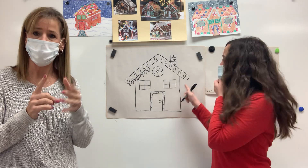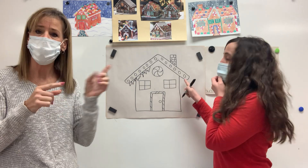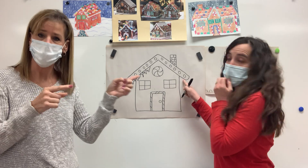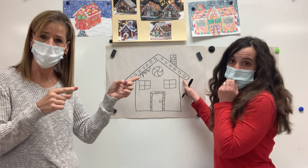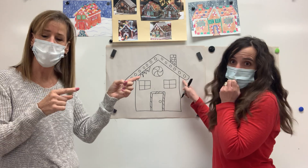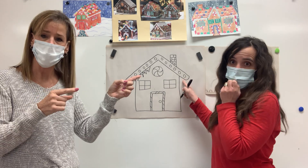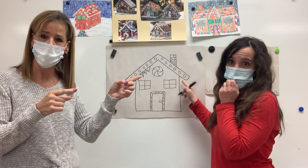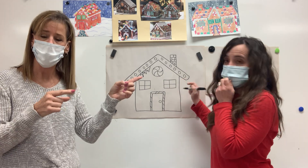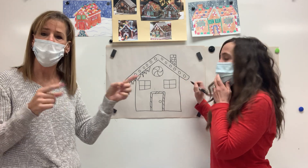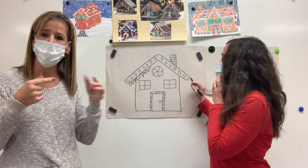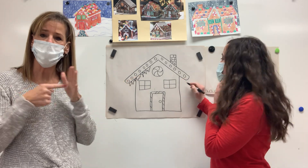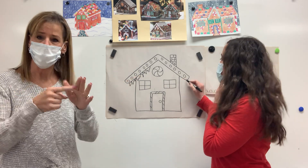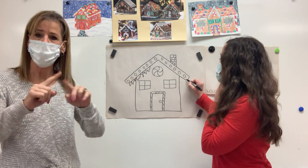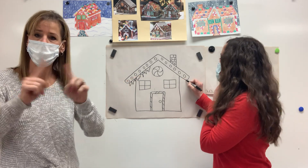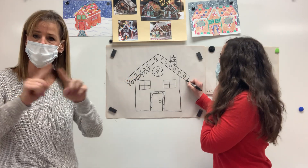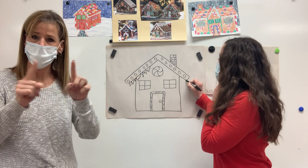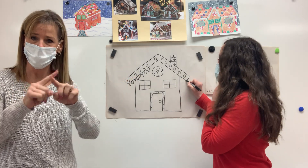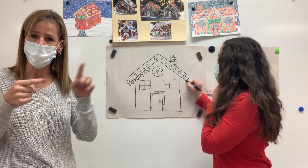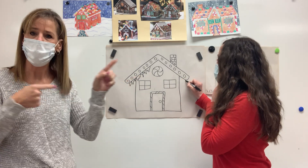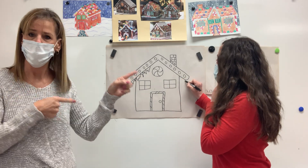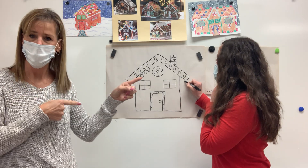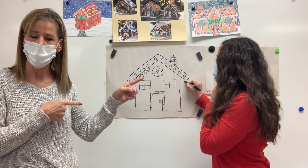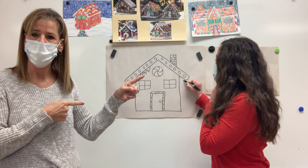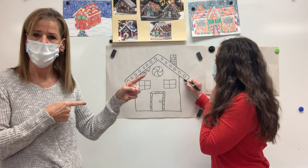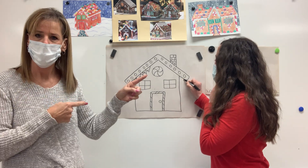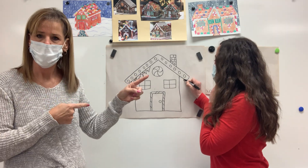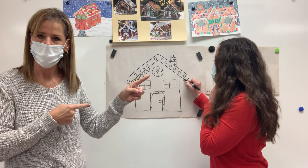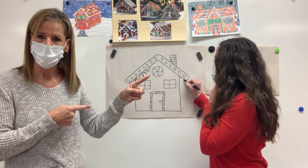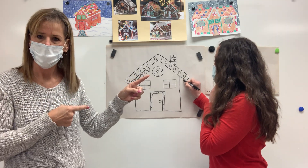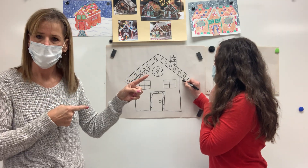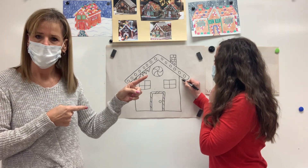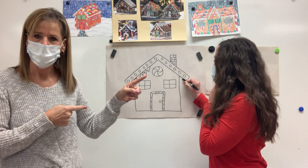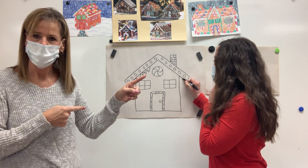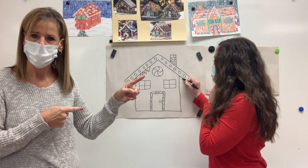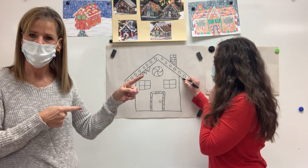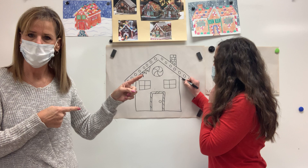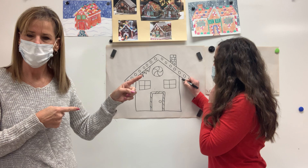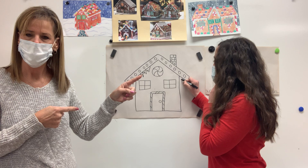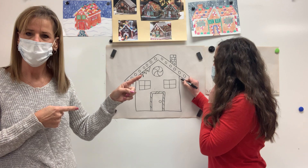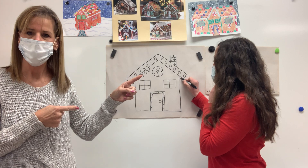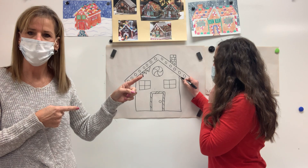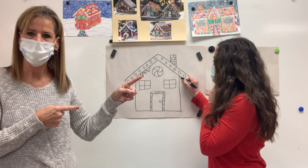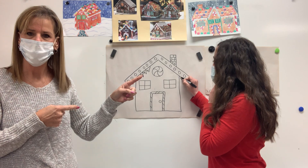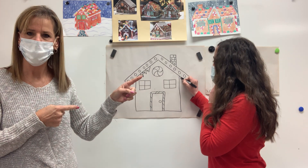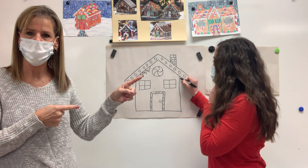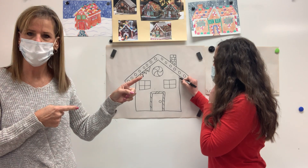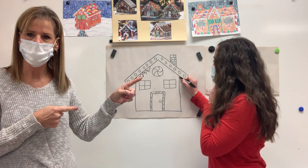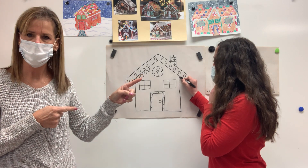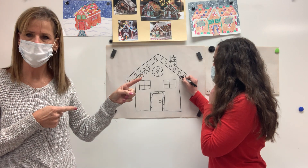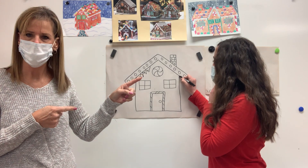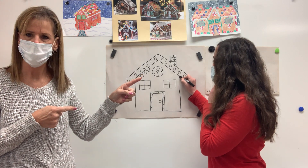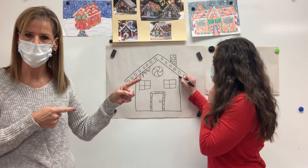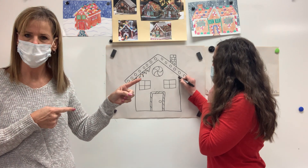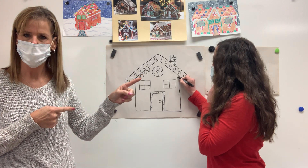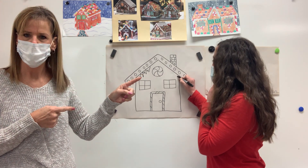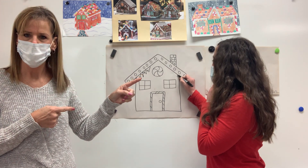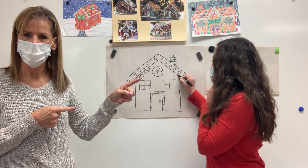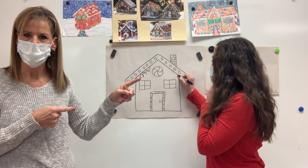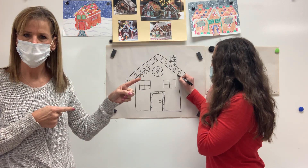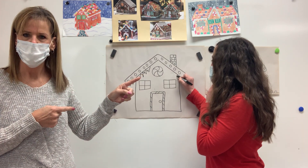but I'm gonna start on this side, okay? For that fancy curved line gingerbread design, I'm just gonna make curved lines like this, all the way